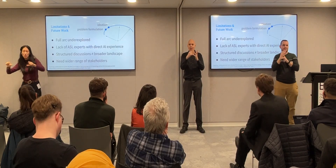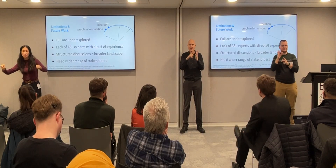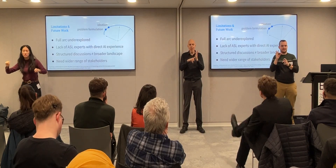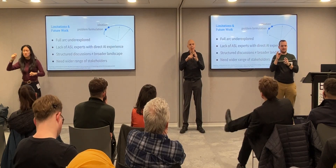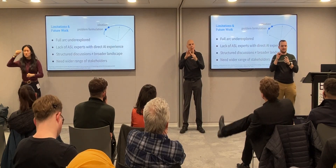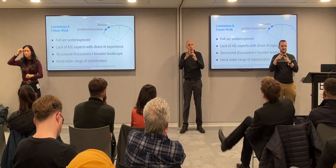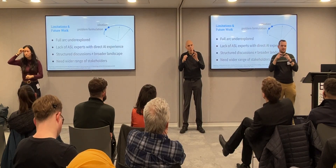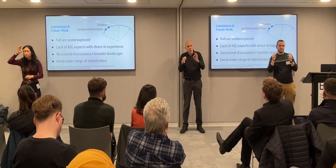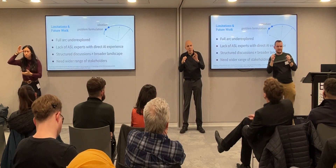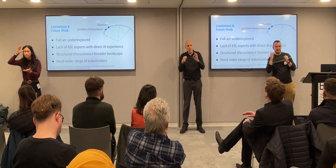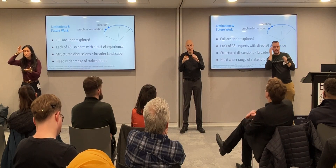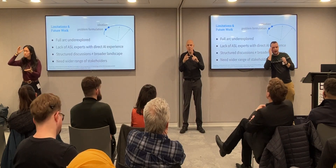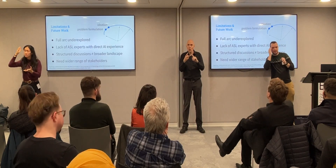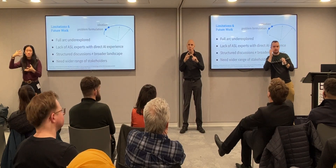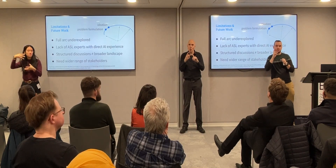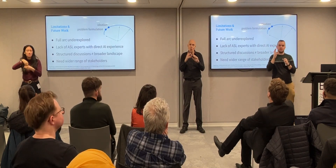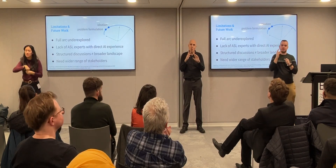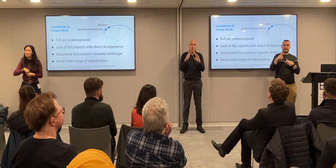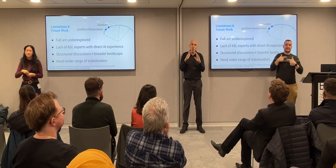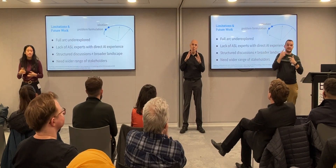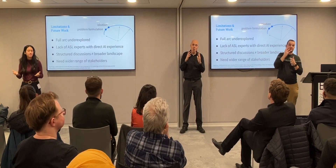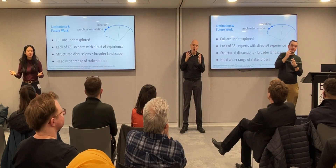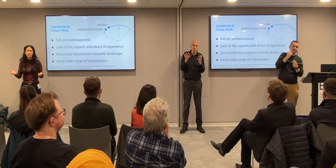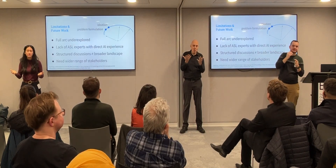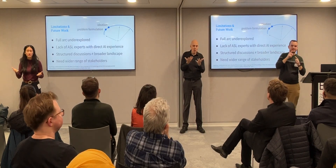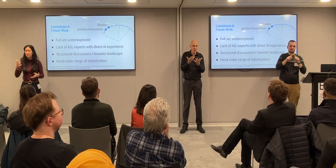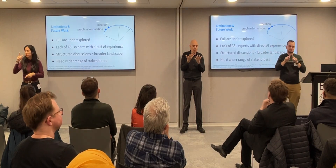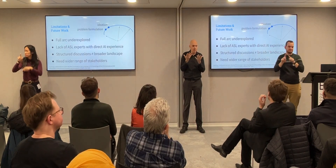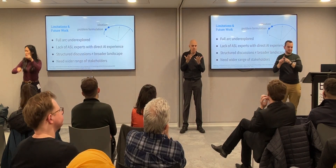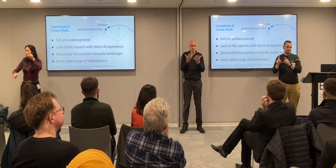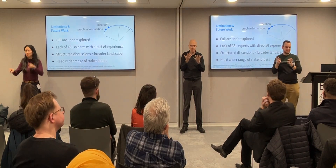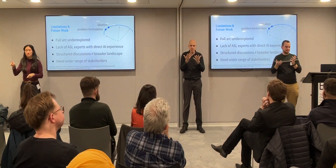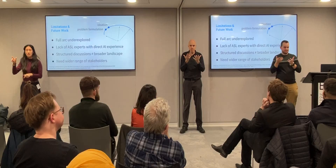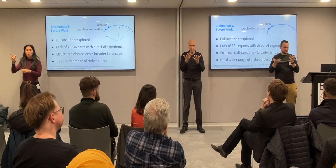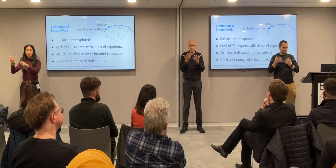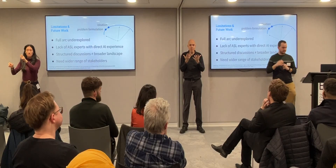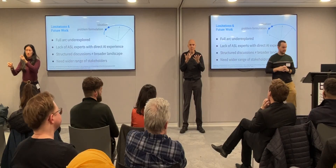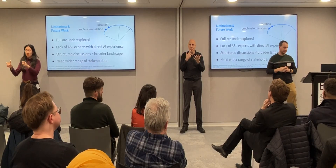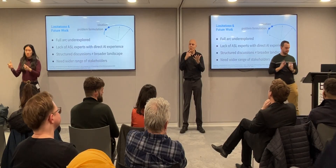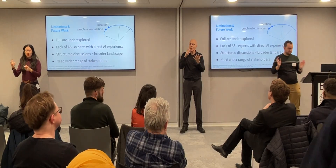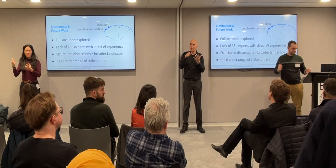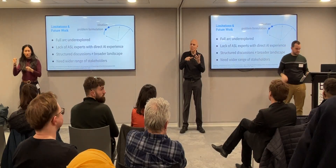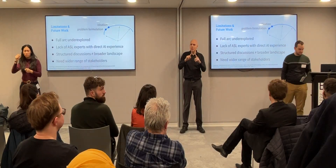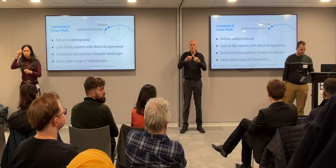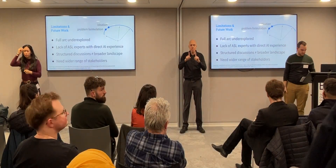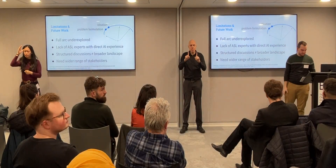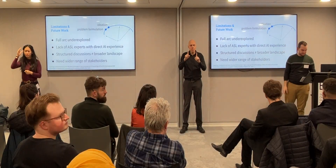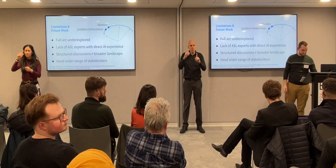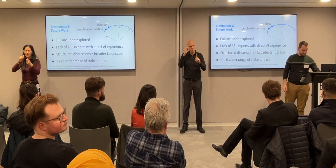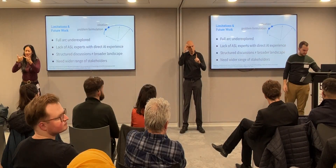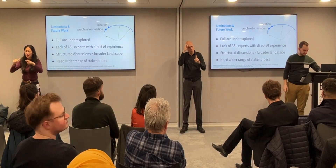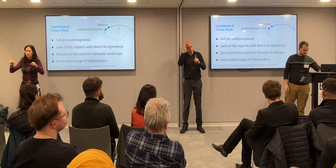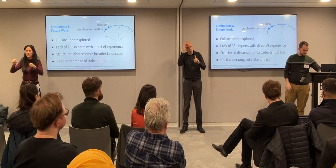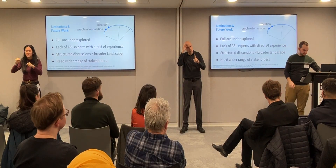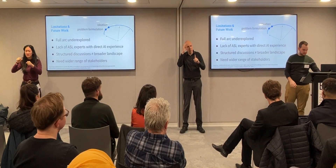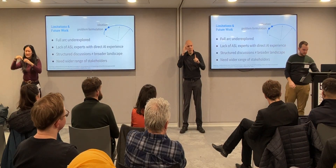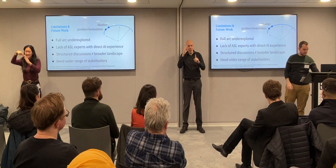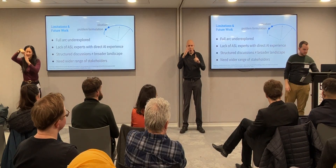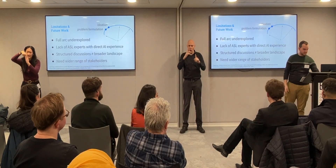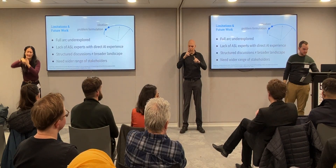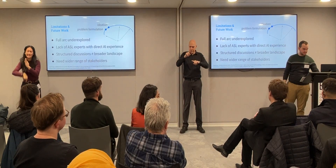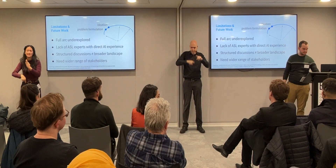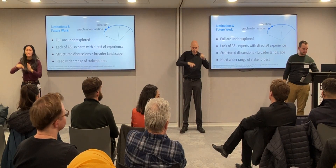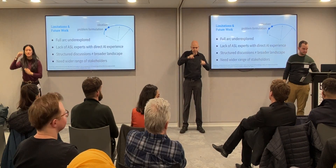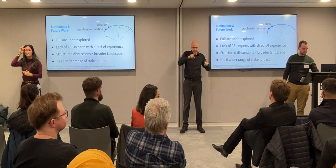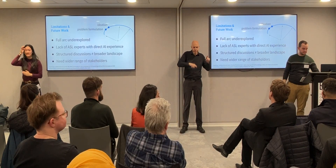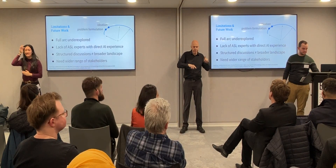or different types of people with different levels of linguistic knowledge, or a wide range of demographics that we weren't able